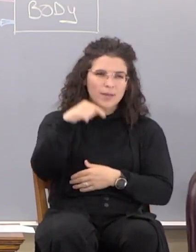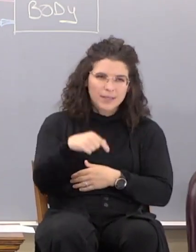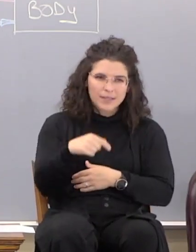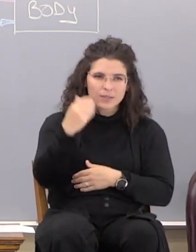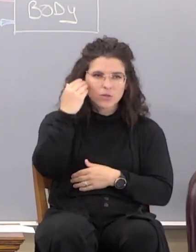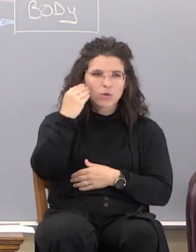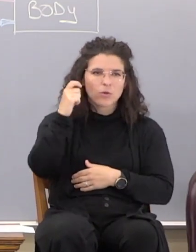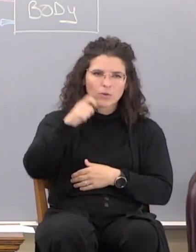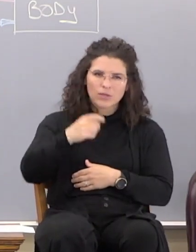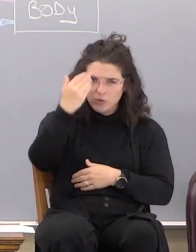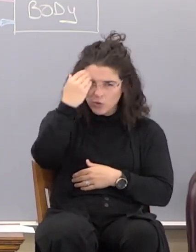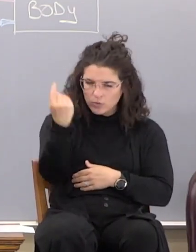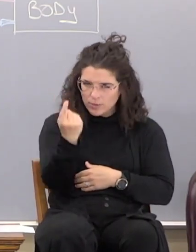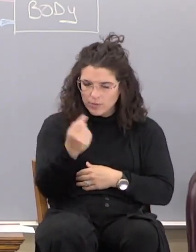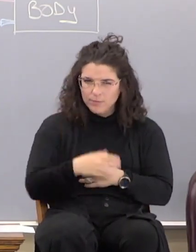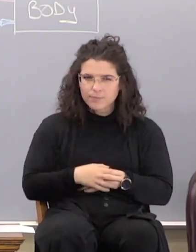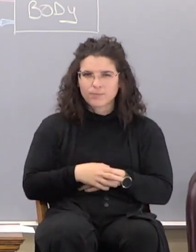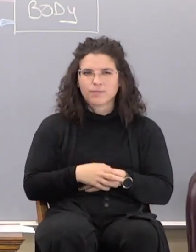know something.